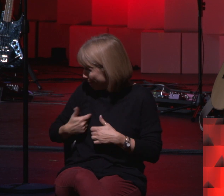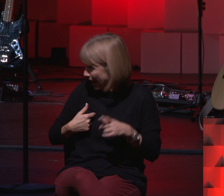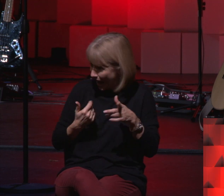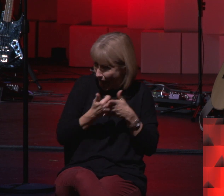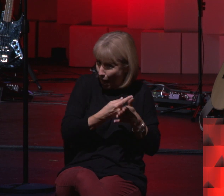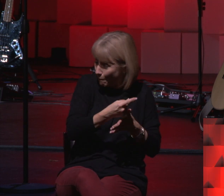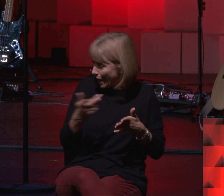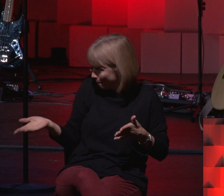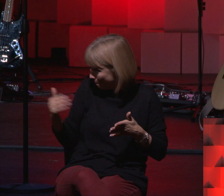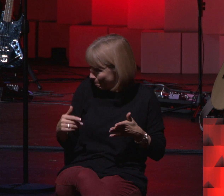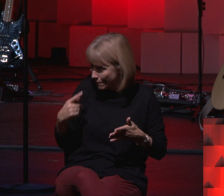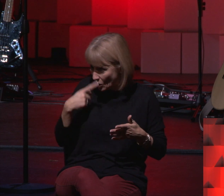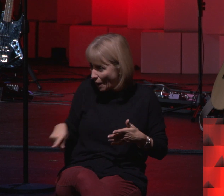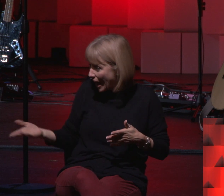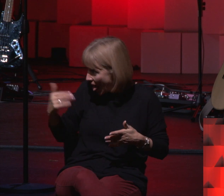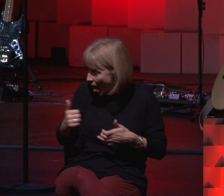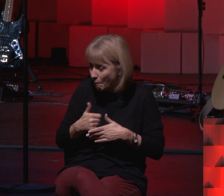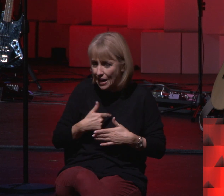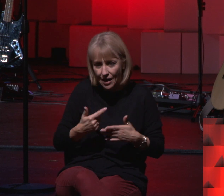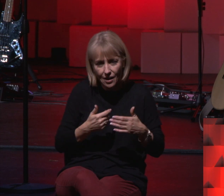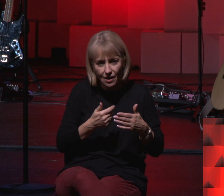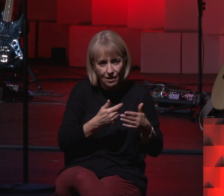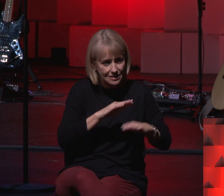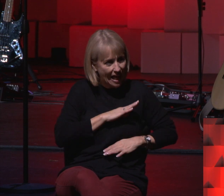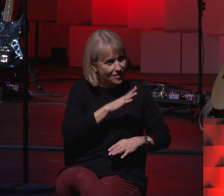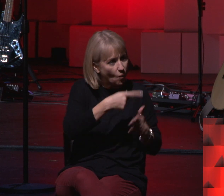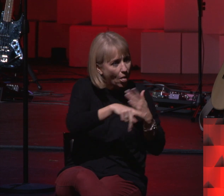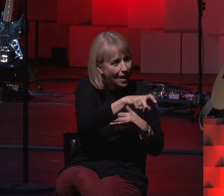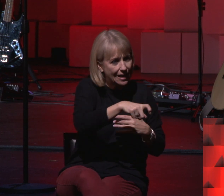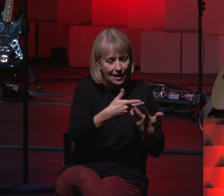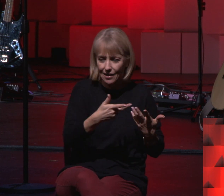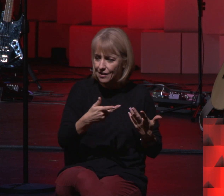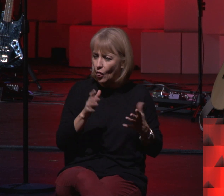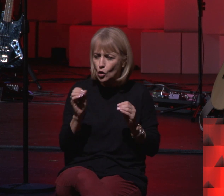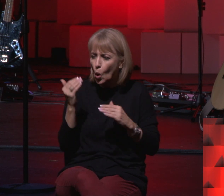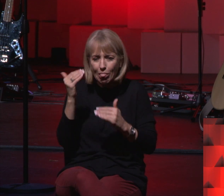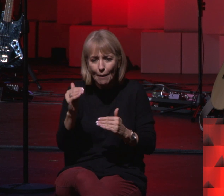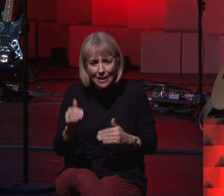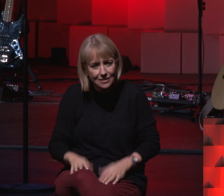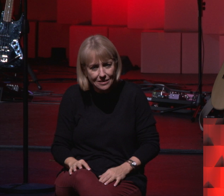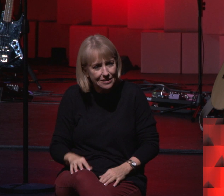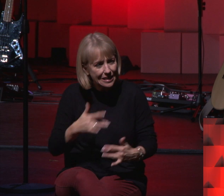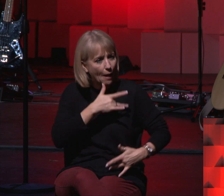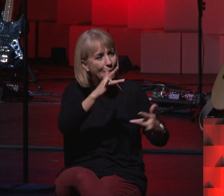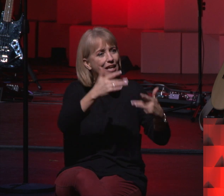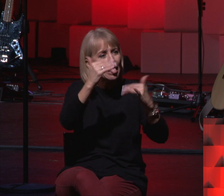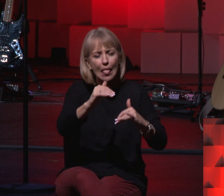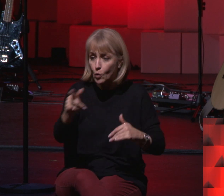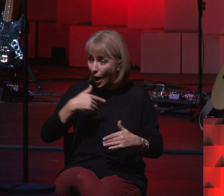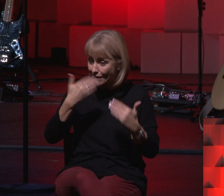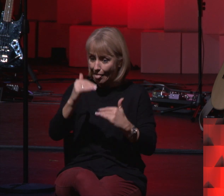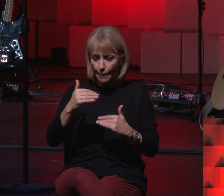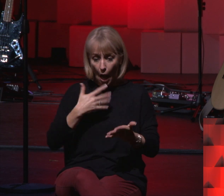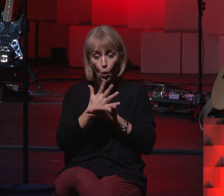together. There's no boundaries for compassion. Compassion always gives. You think, well, what if I run out? You'll never run out